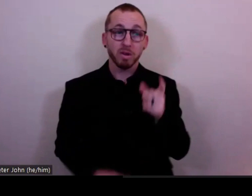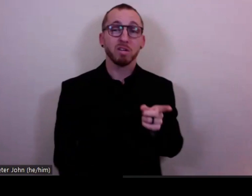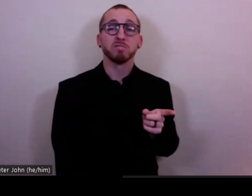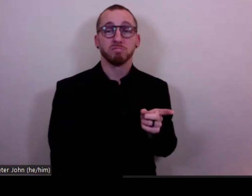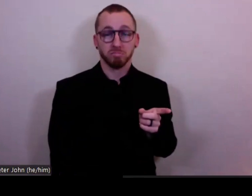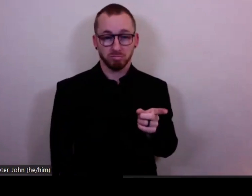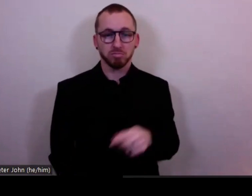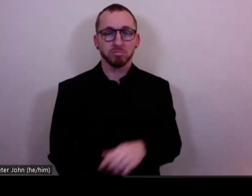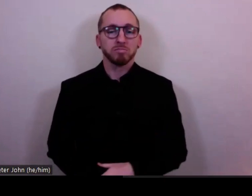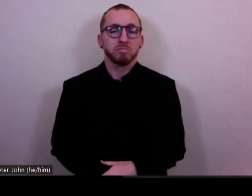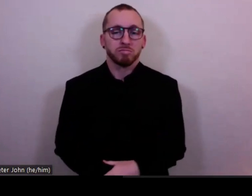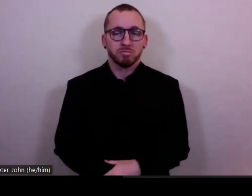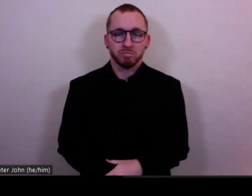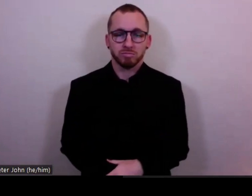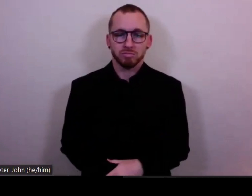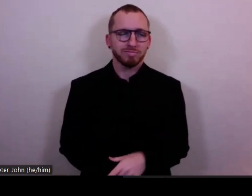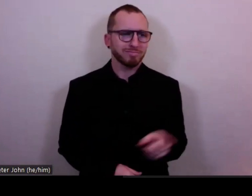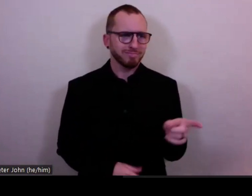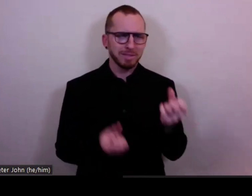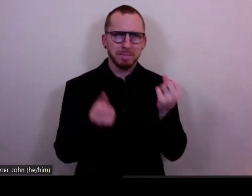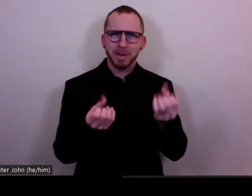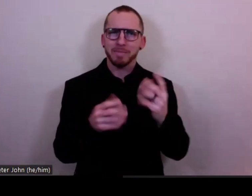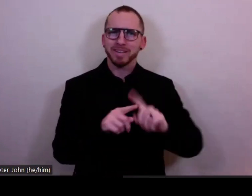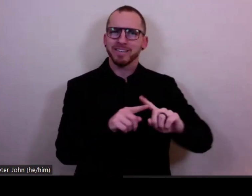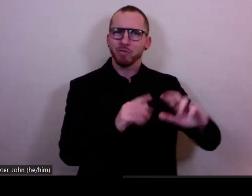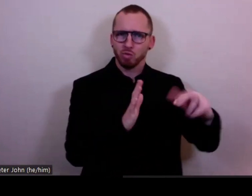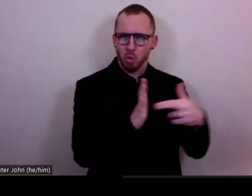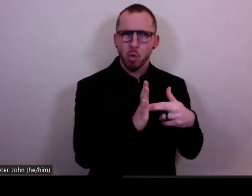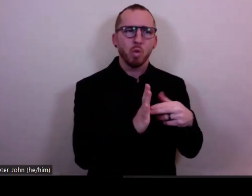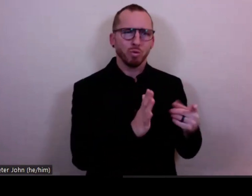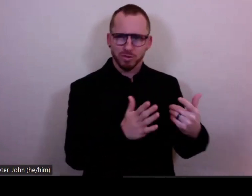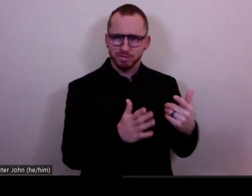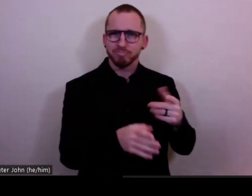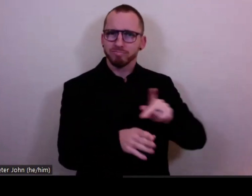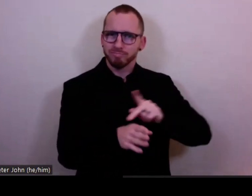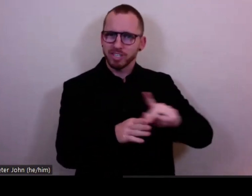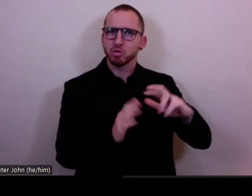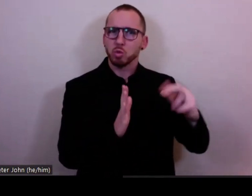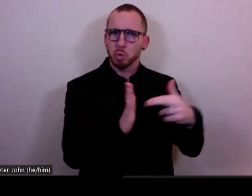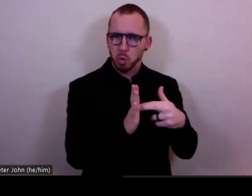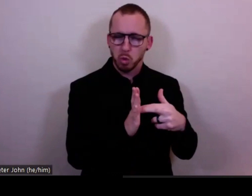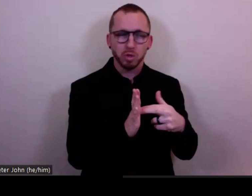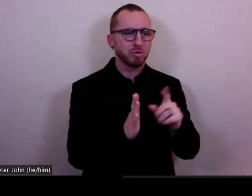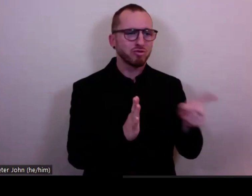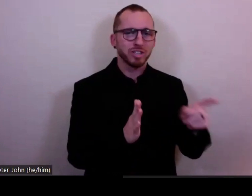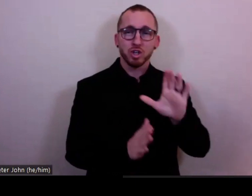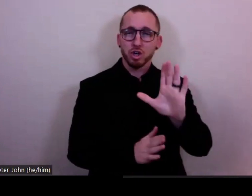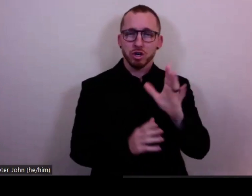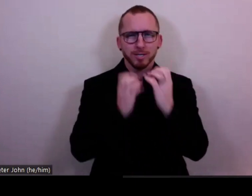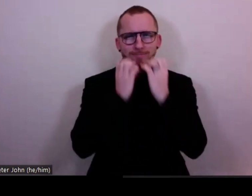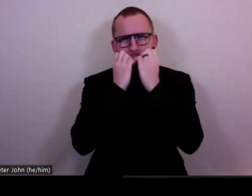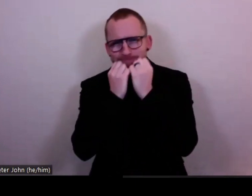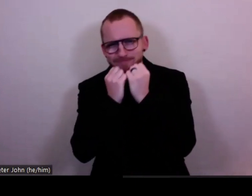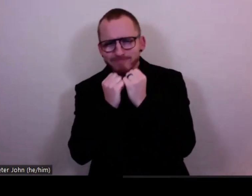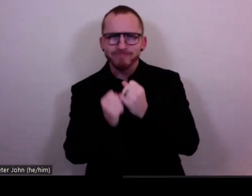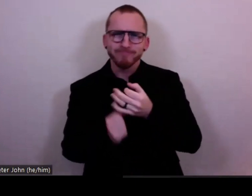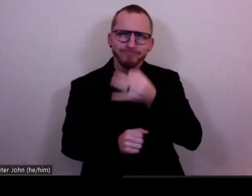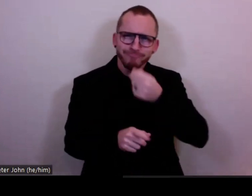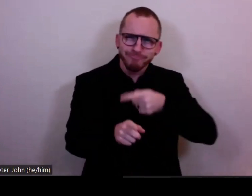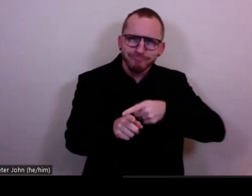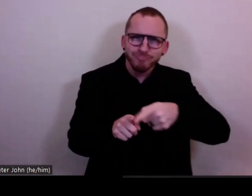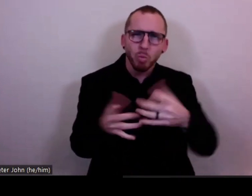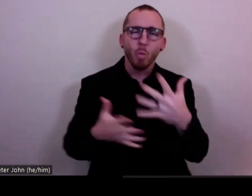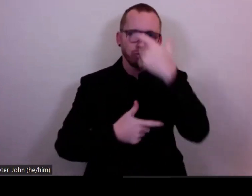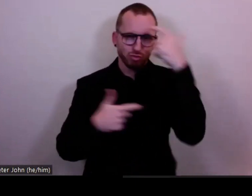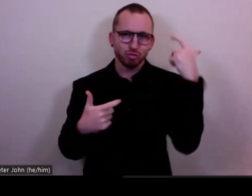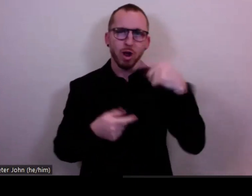she wears professionally, but work in the space of trauma is really an area of passion and expertise. And we are just so excited to have